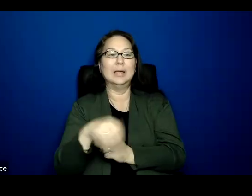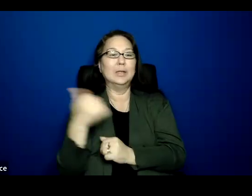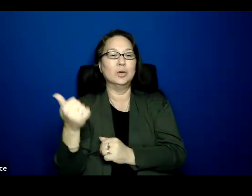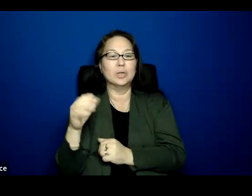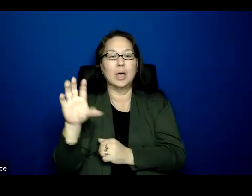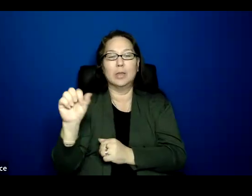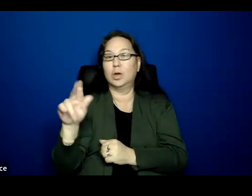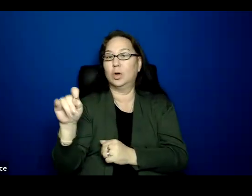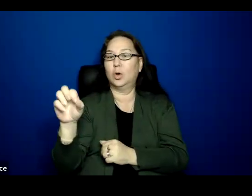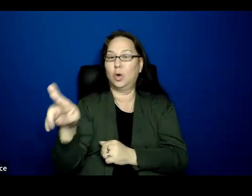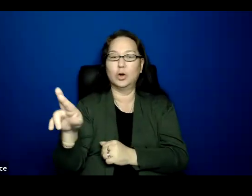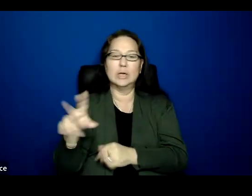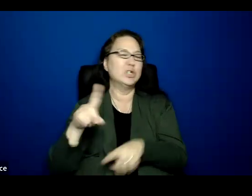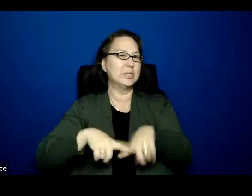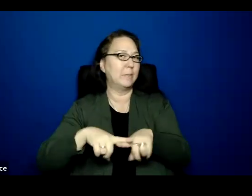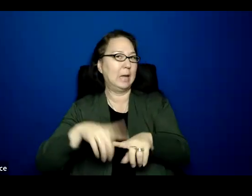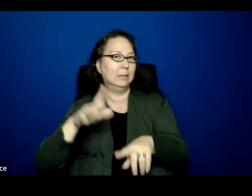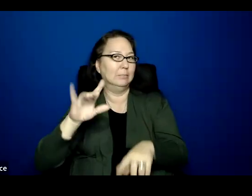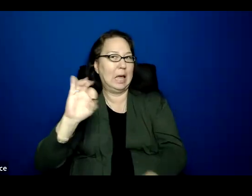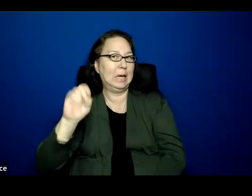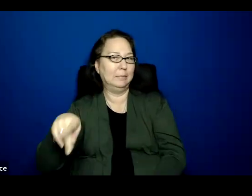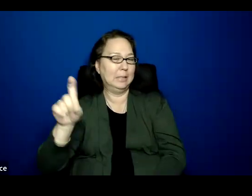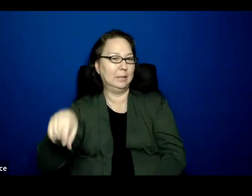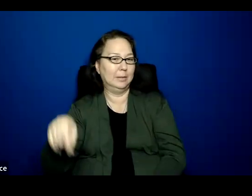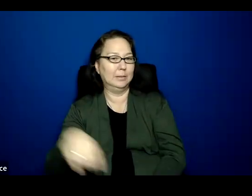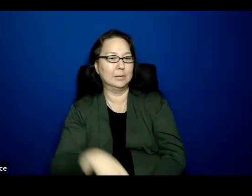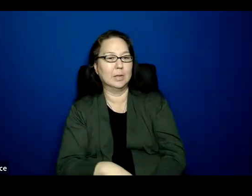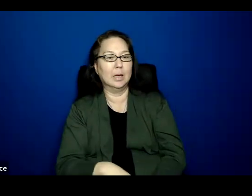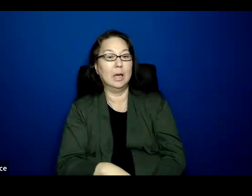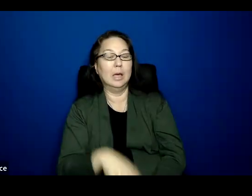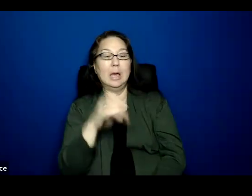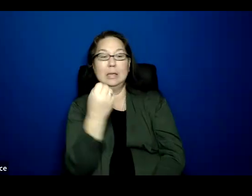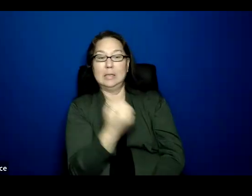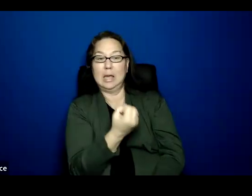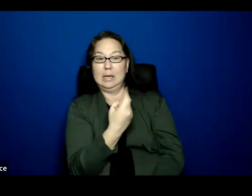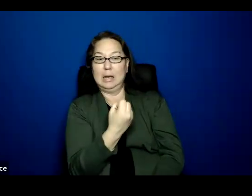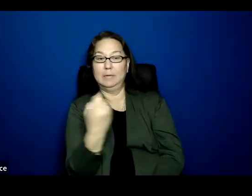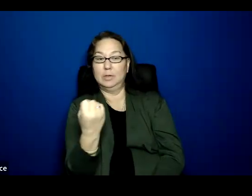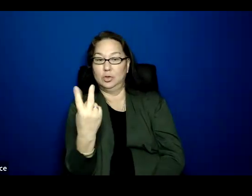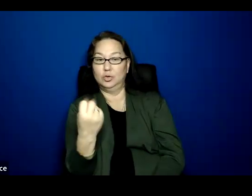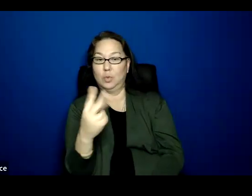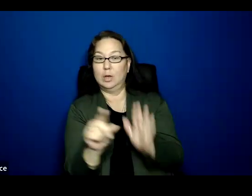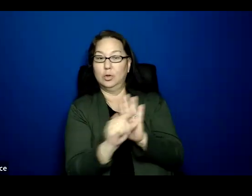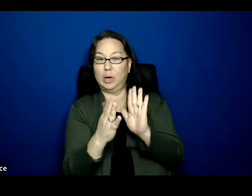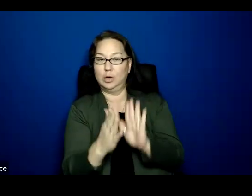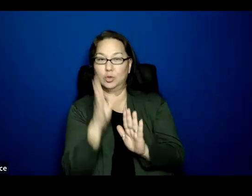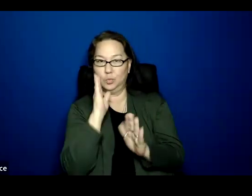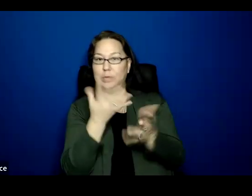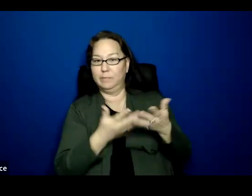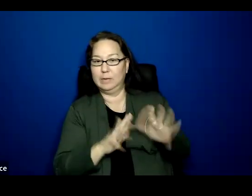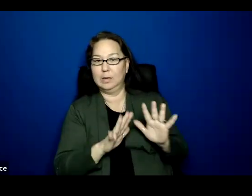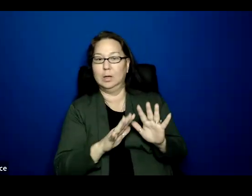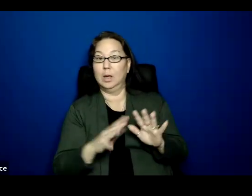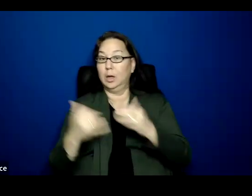needs. The 11th and 12th graders would finish at Henderson Upper. And so your current 9th and